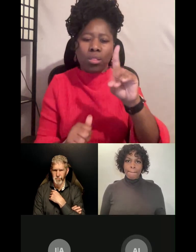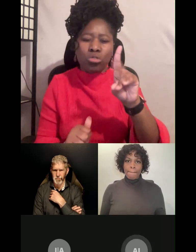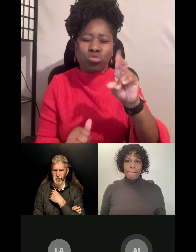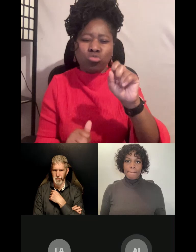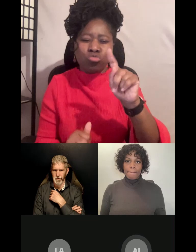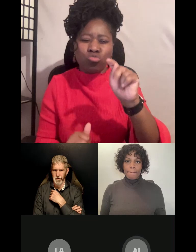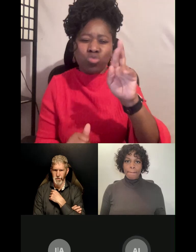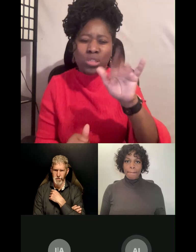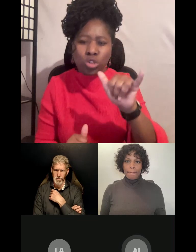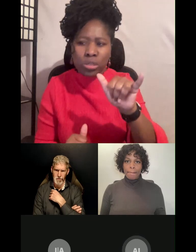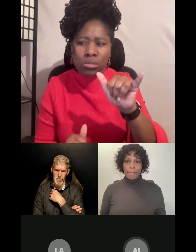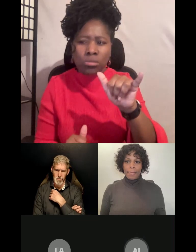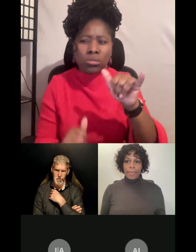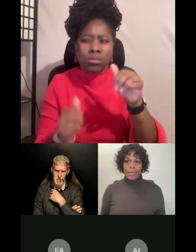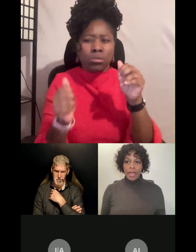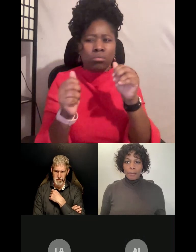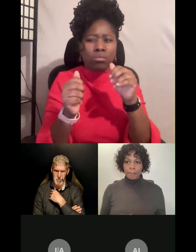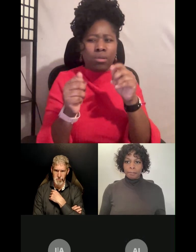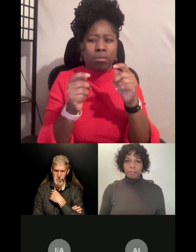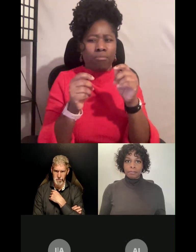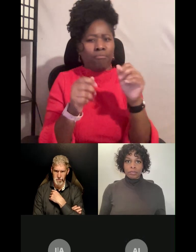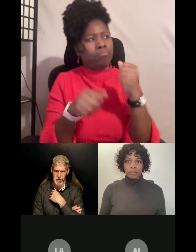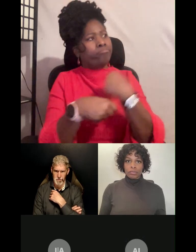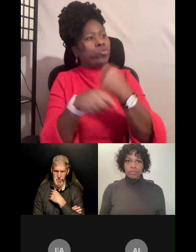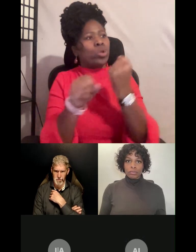the internship and about